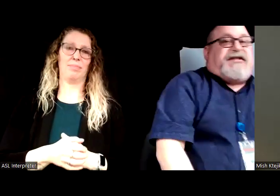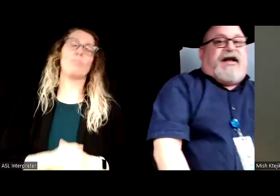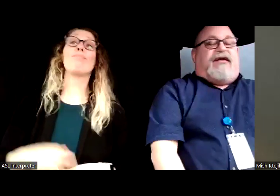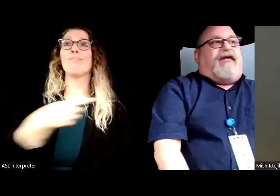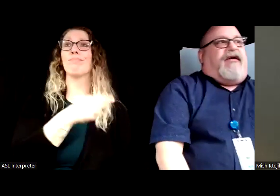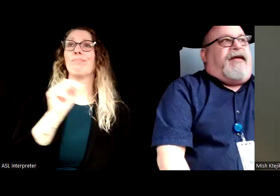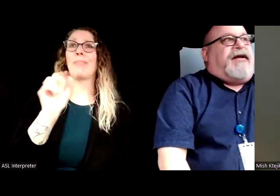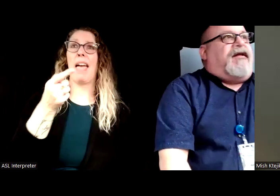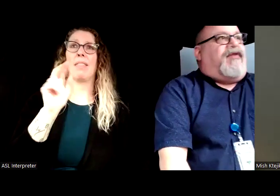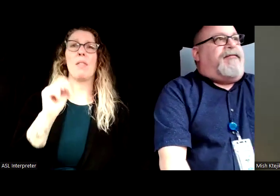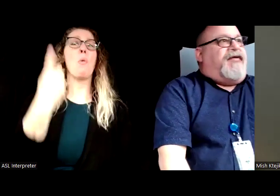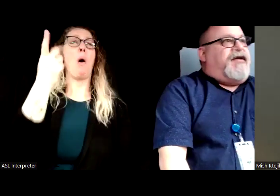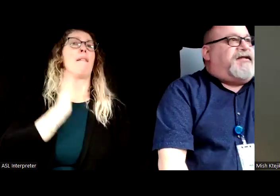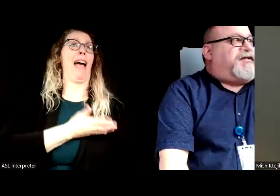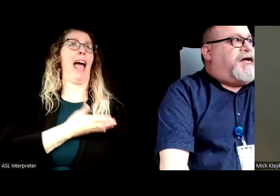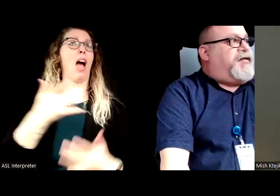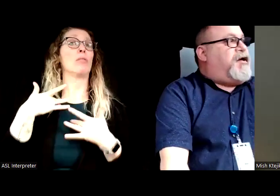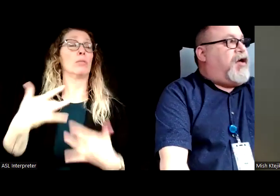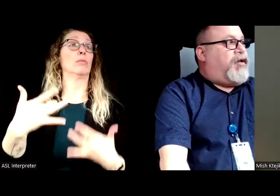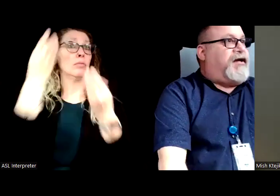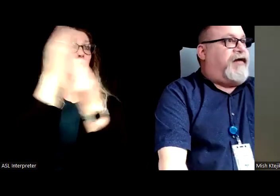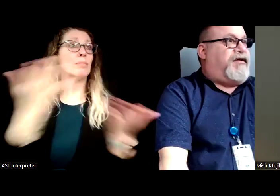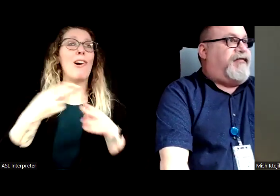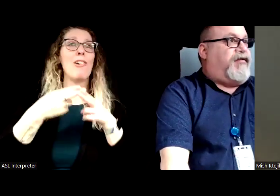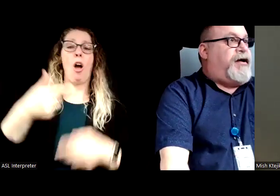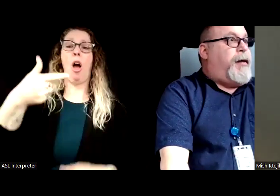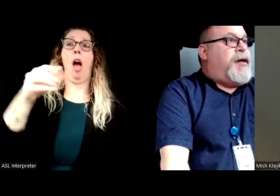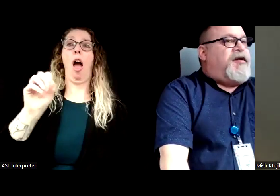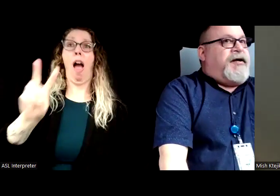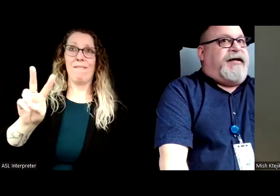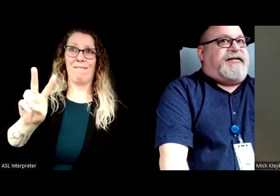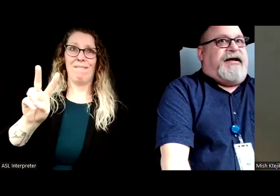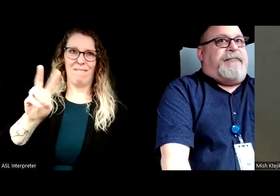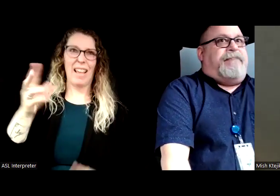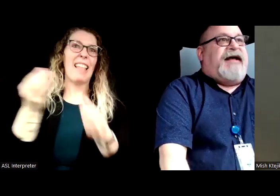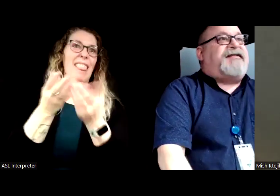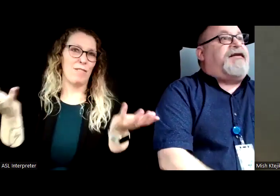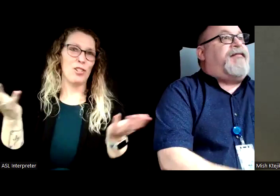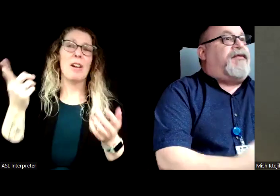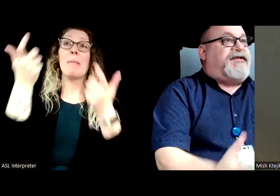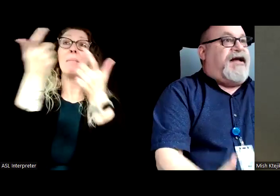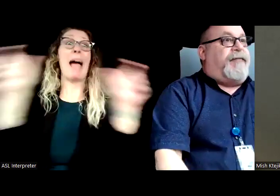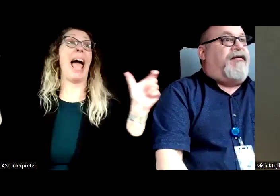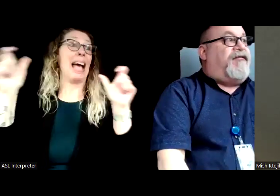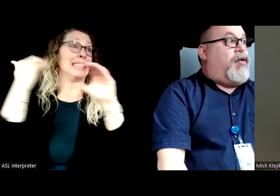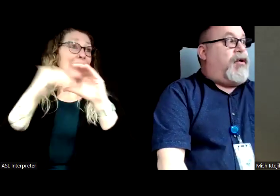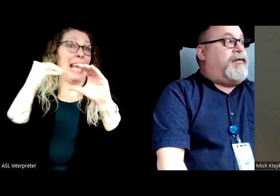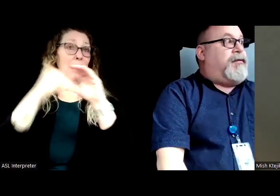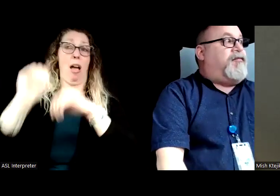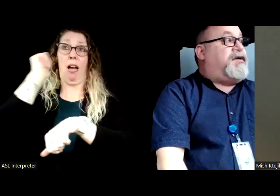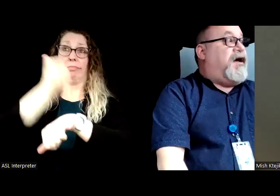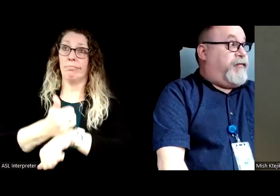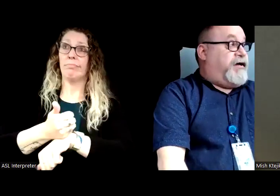This is Nathan. One of our main delivery methods is a thing called Gov Delivery. It's a mass email set up